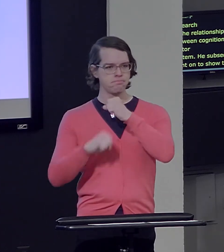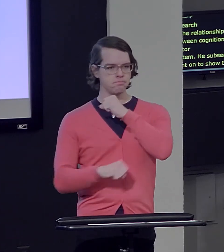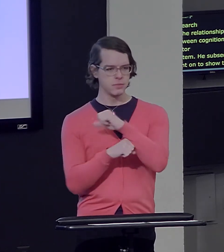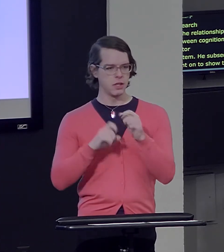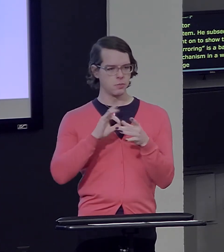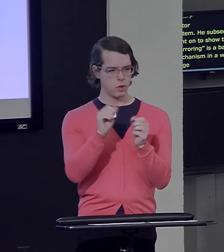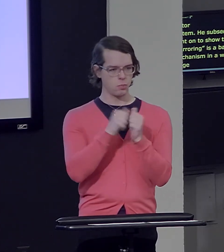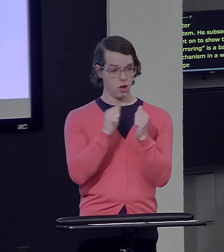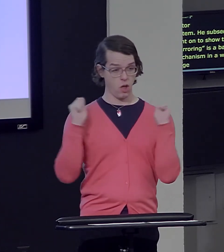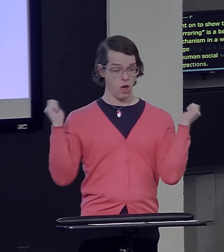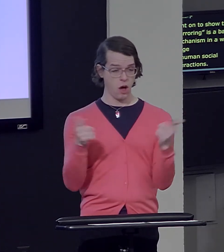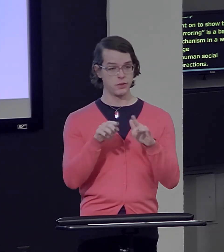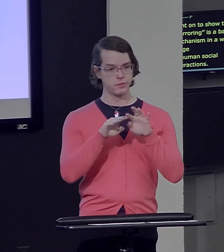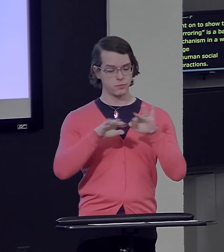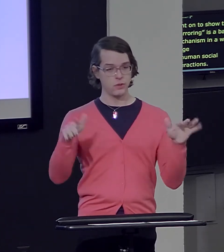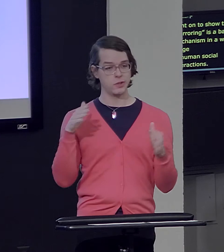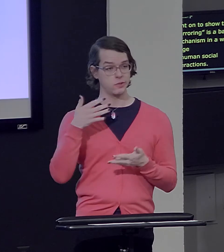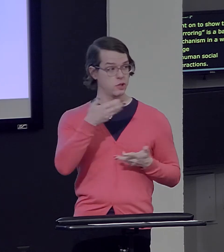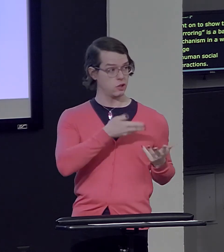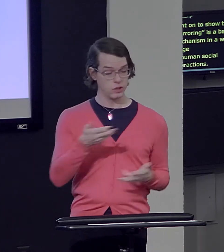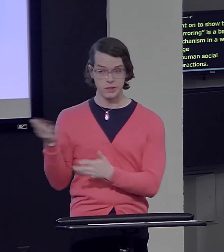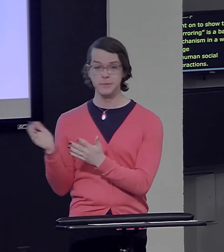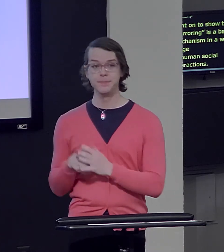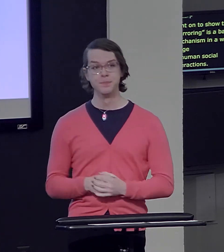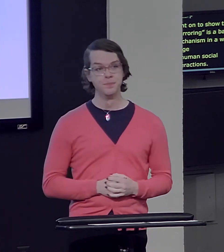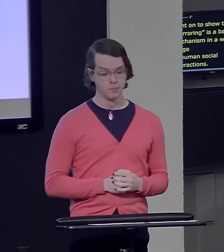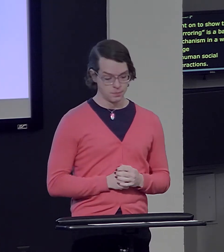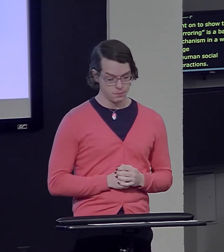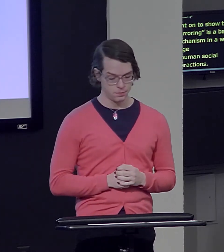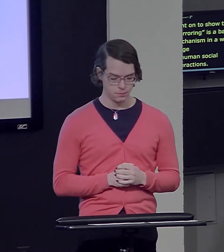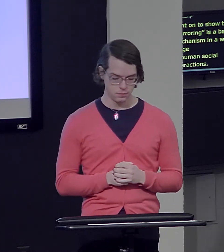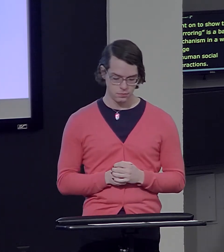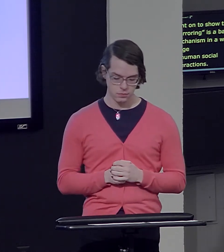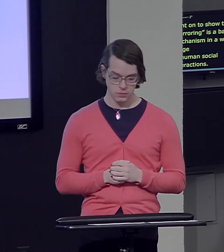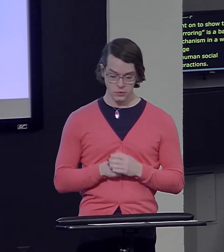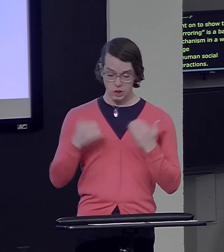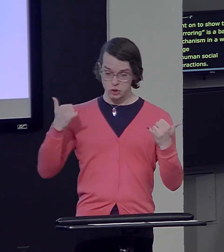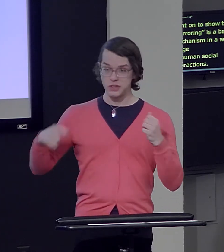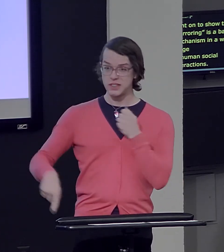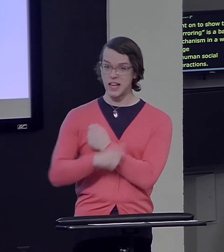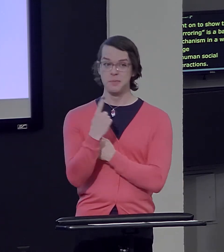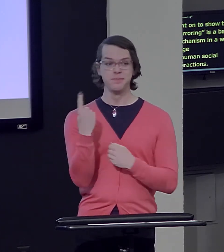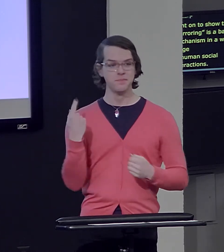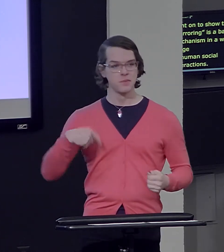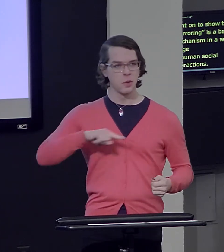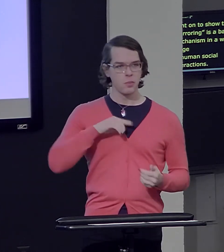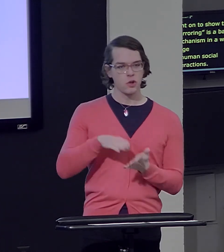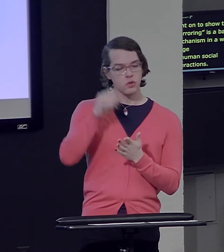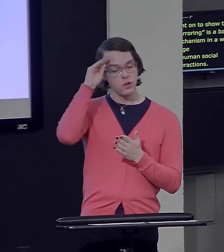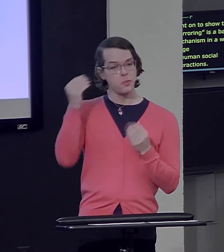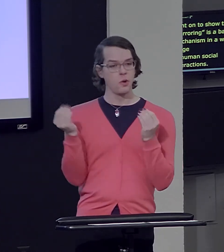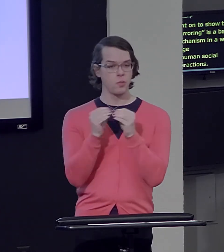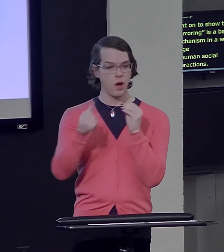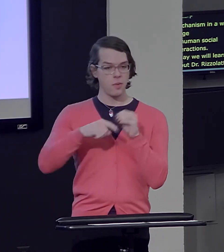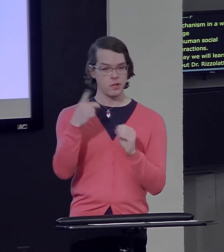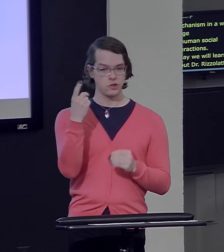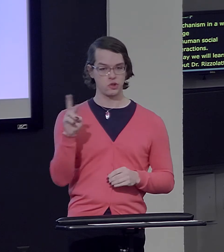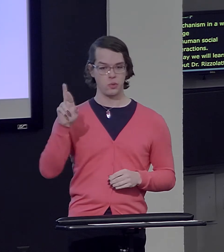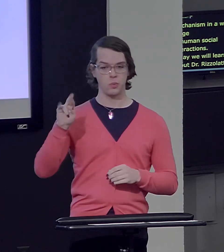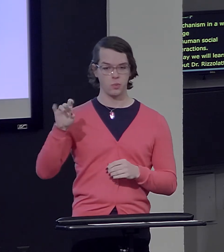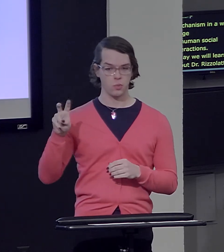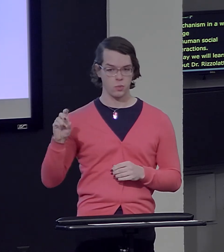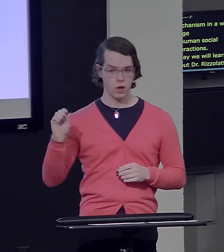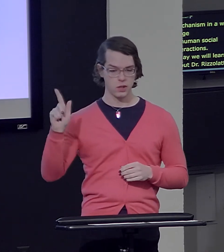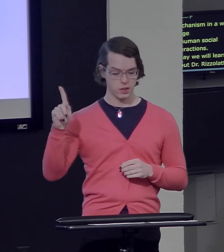mirroring is a basic mechanism with a wide range of human social interactions. Today, we will learn